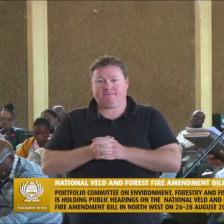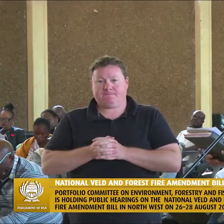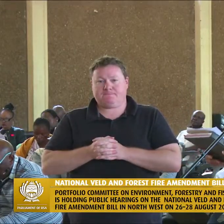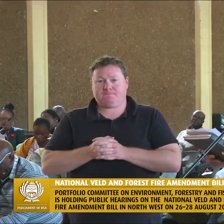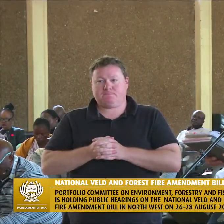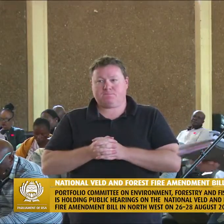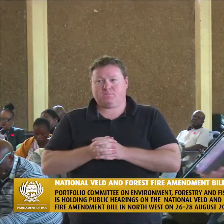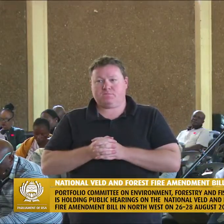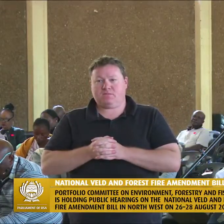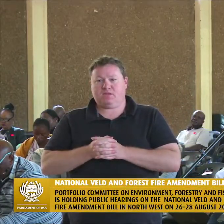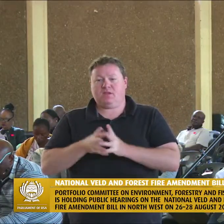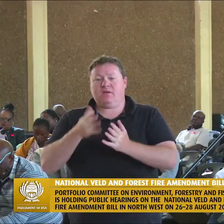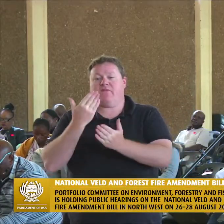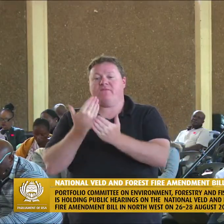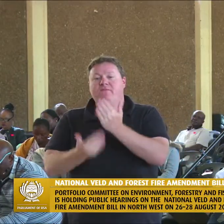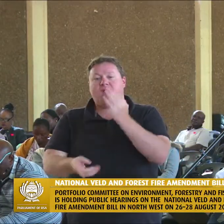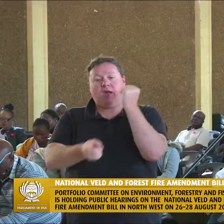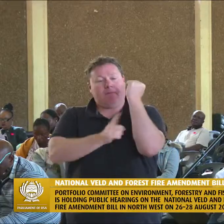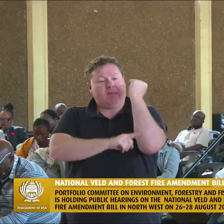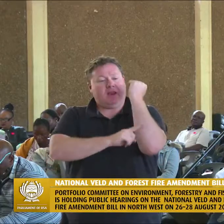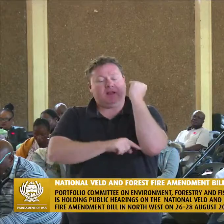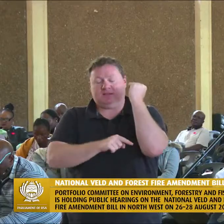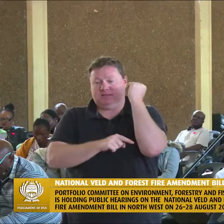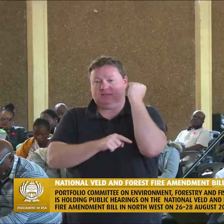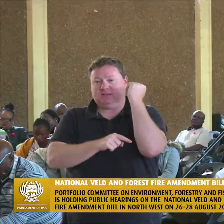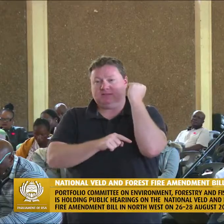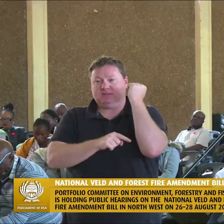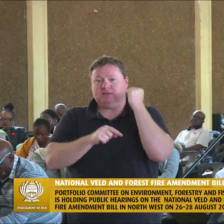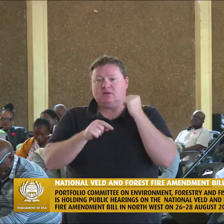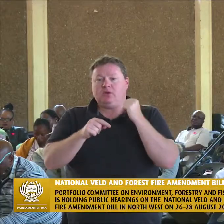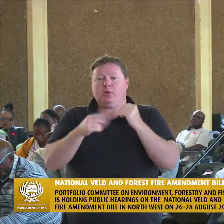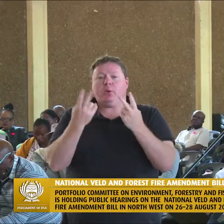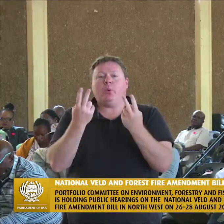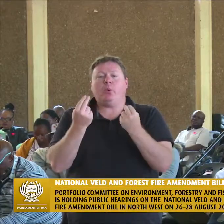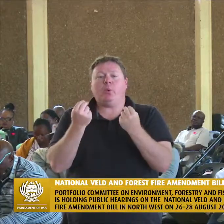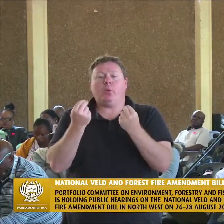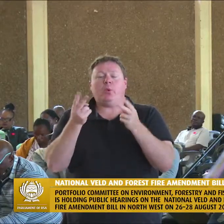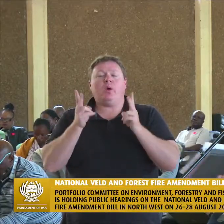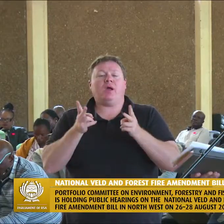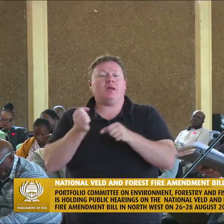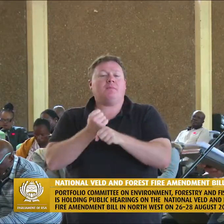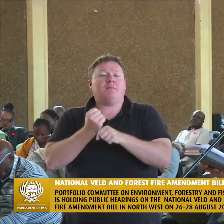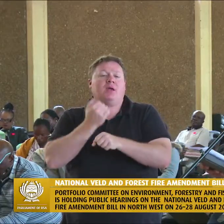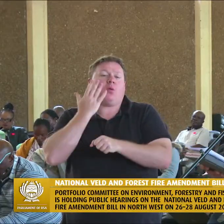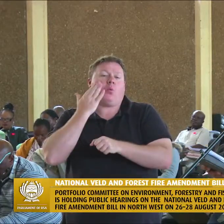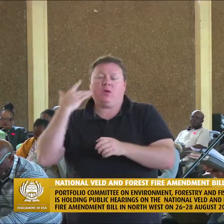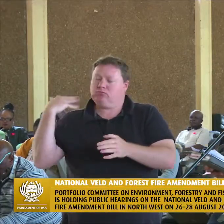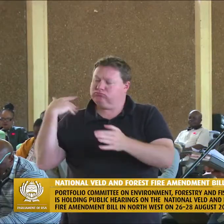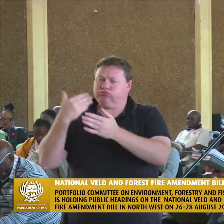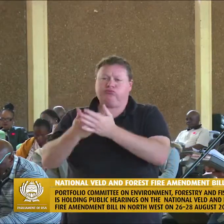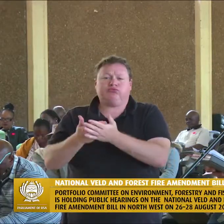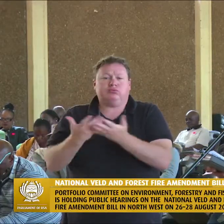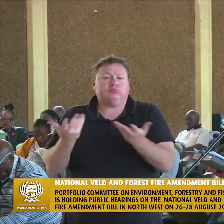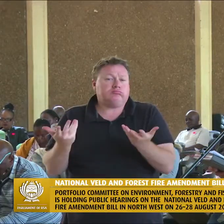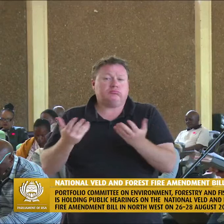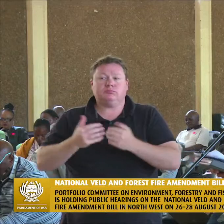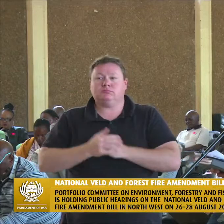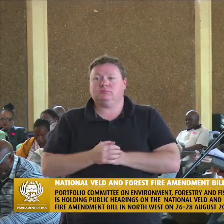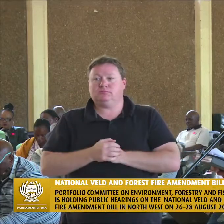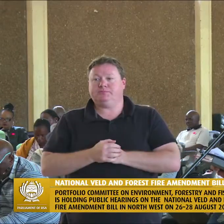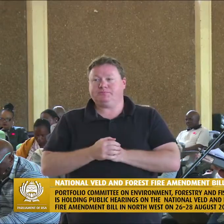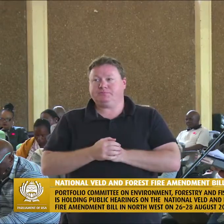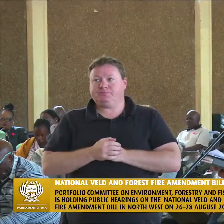fines and penalties when lost was that renewed a defining lyrical child killing